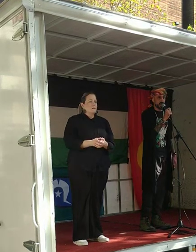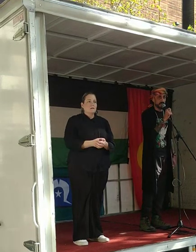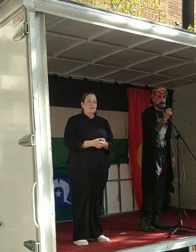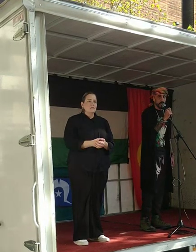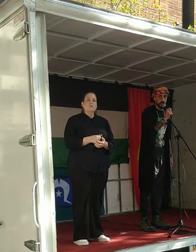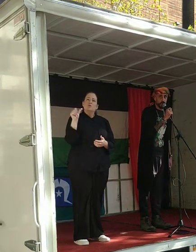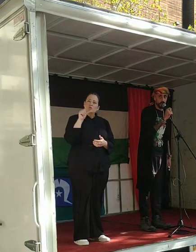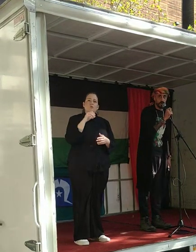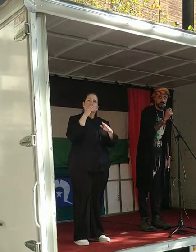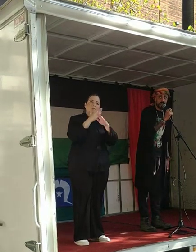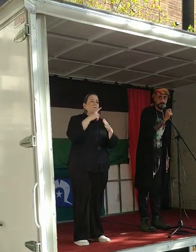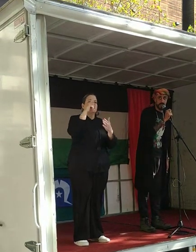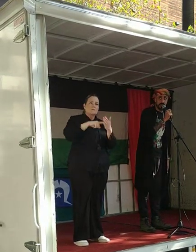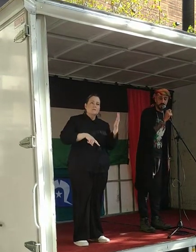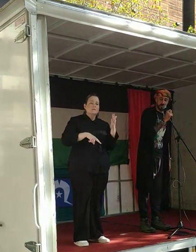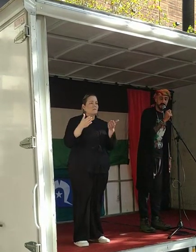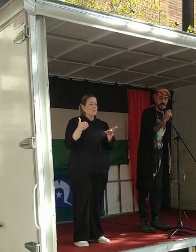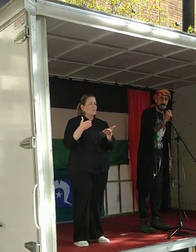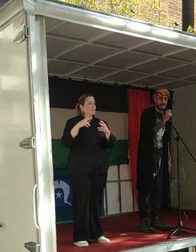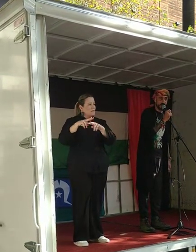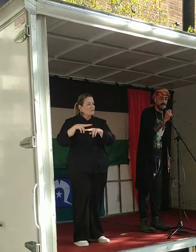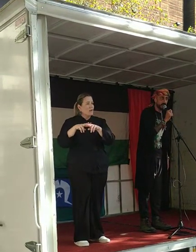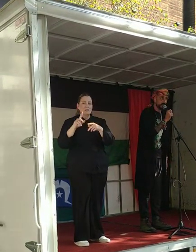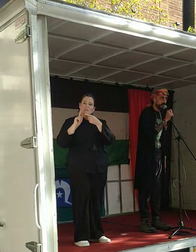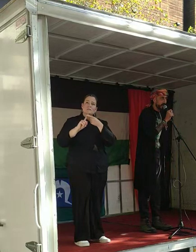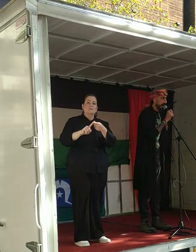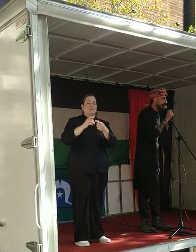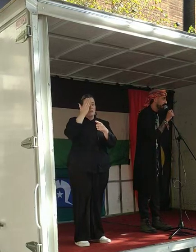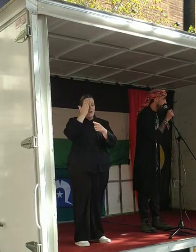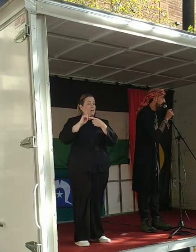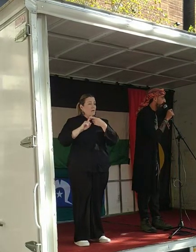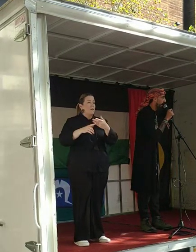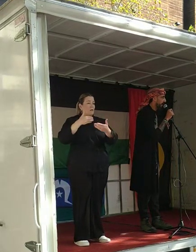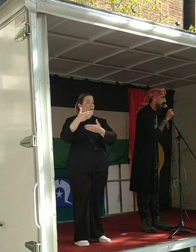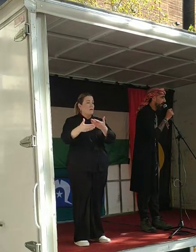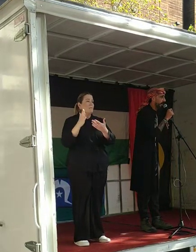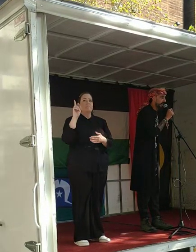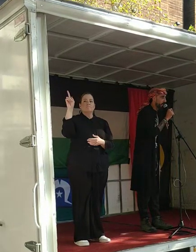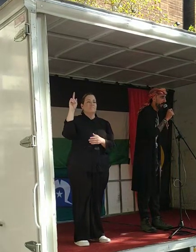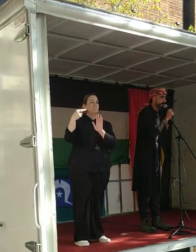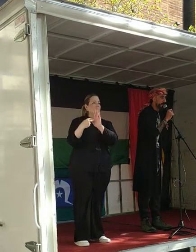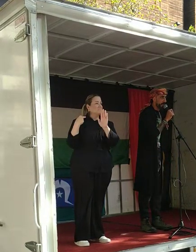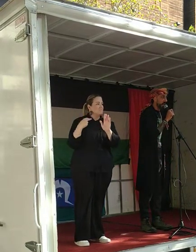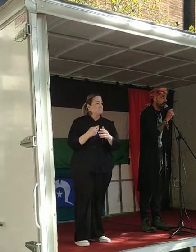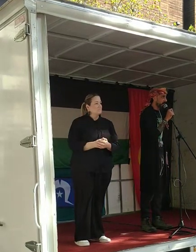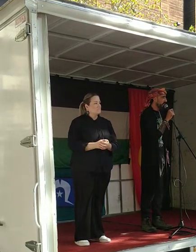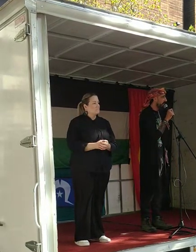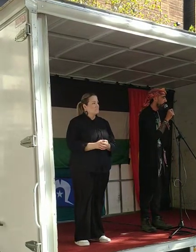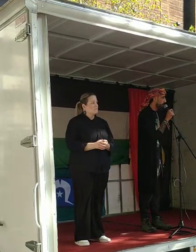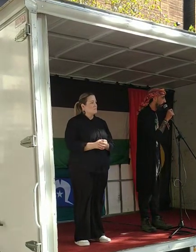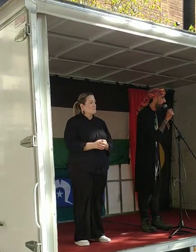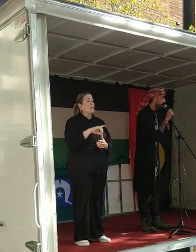put sanctions into the Zionist entity, but they're not listening. But guess what? Now